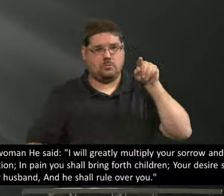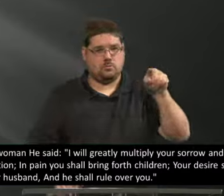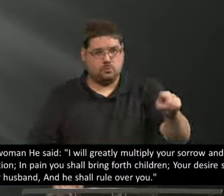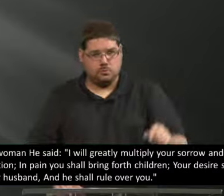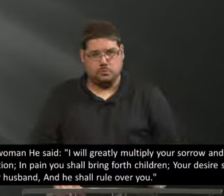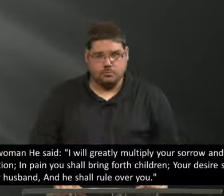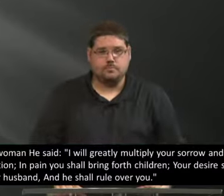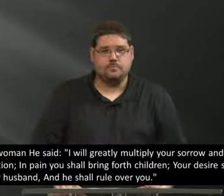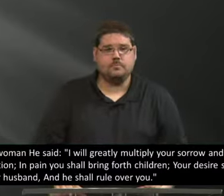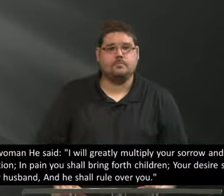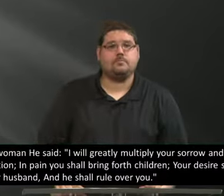over you."